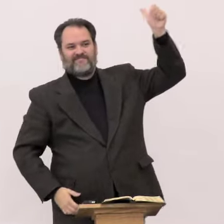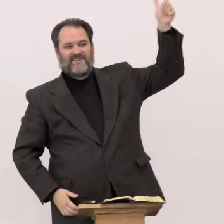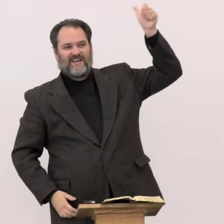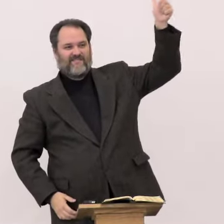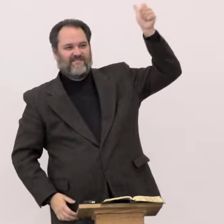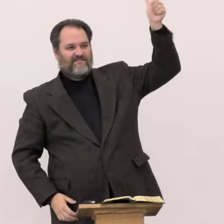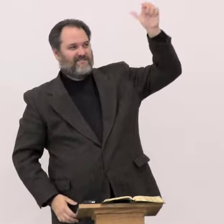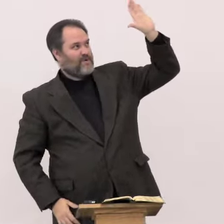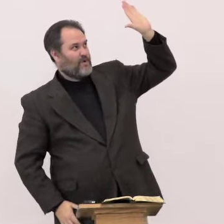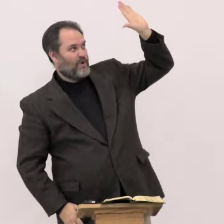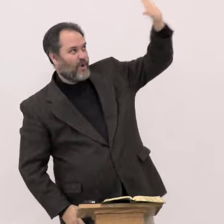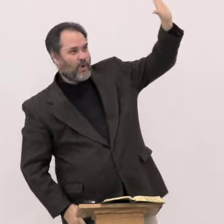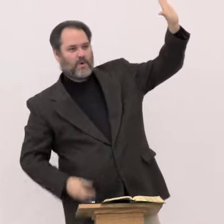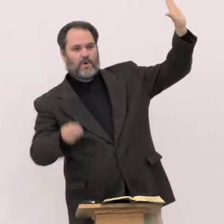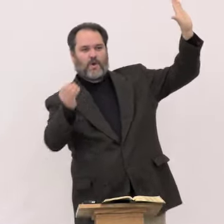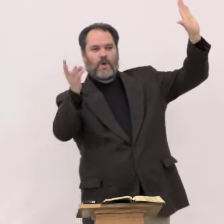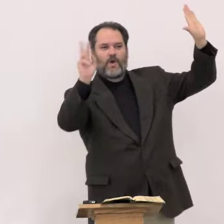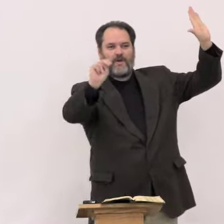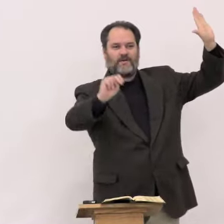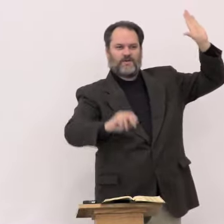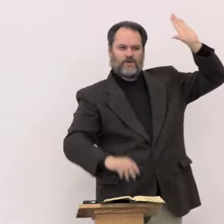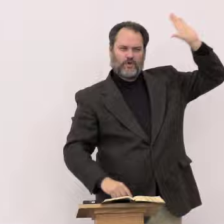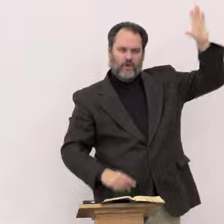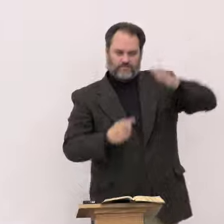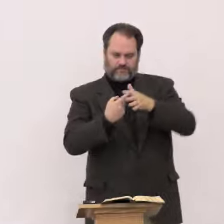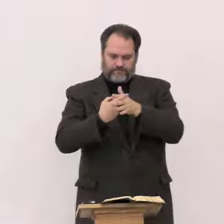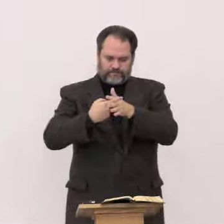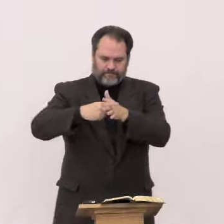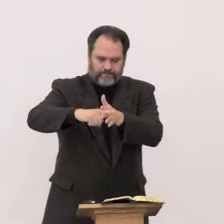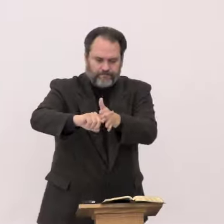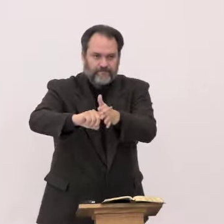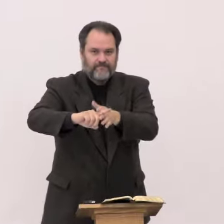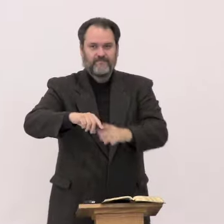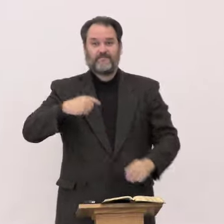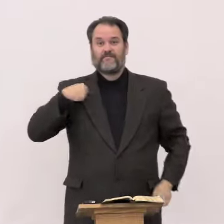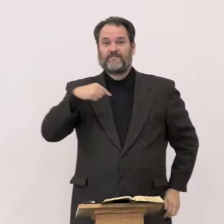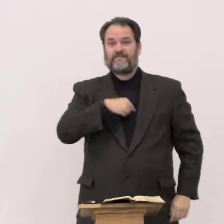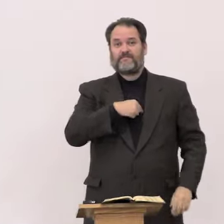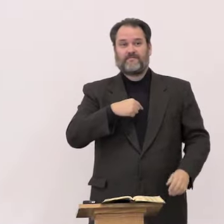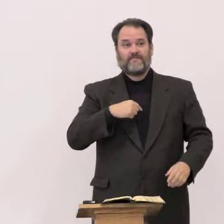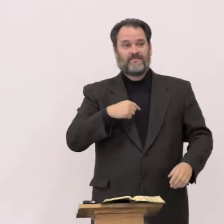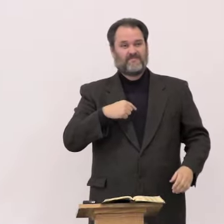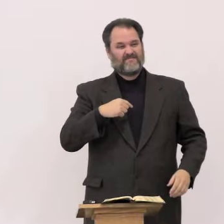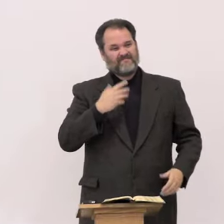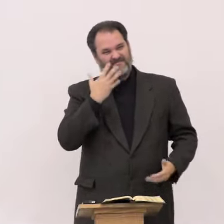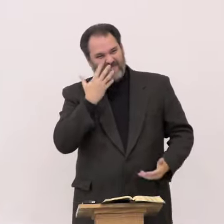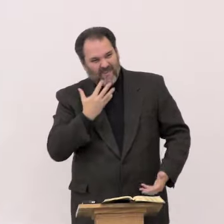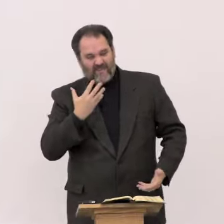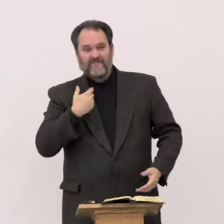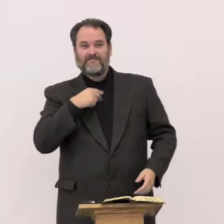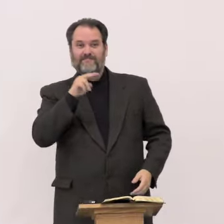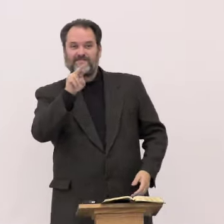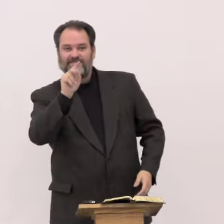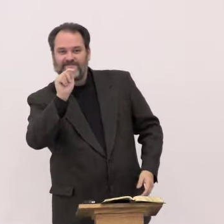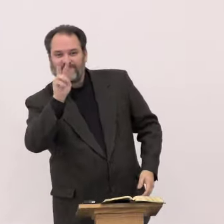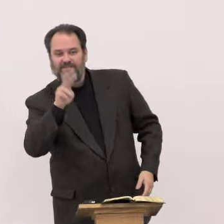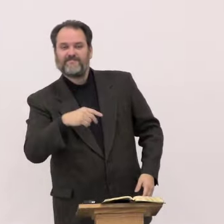God, who invented the word? Or, you know, to speak? God did. And it's sad